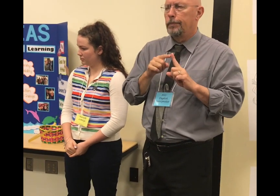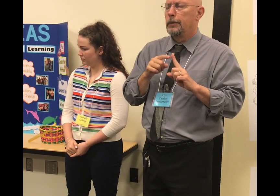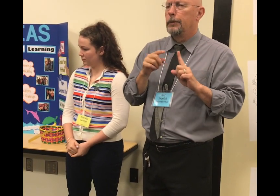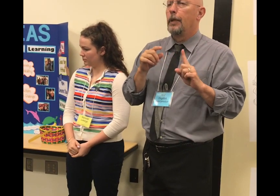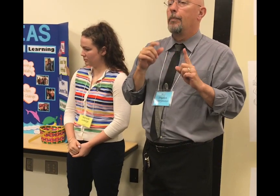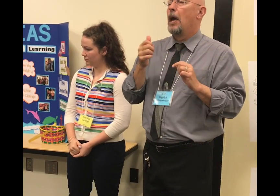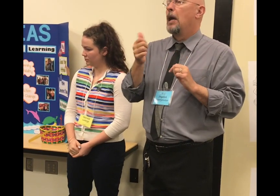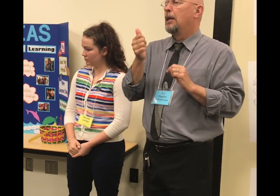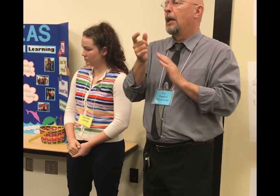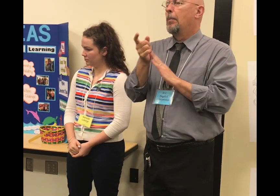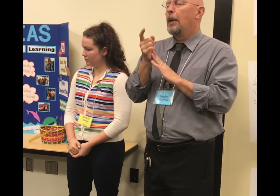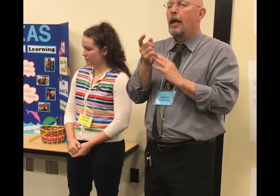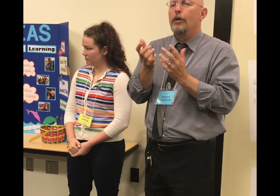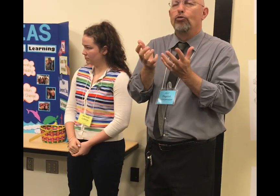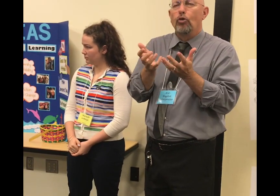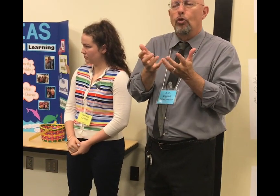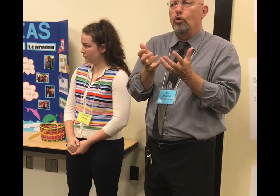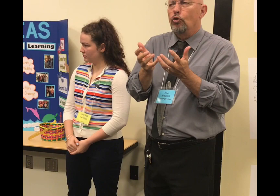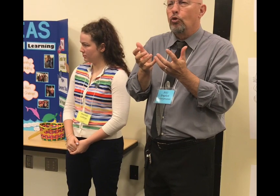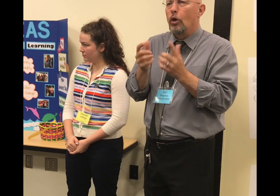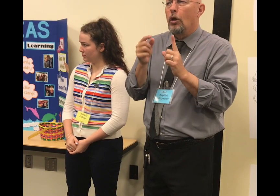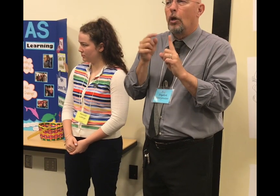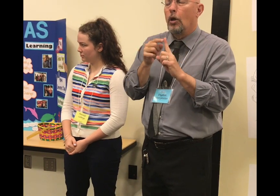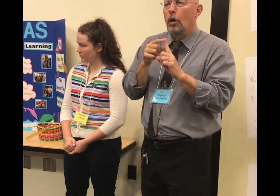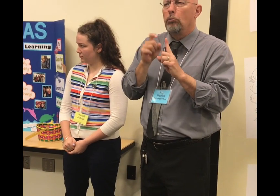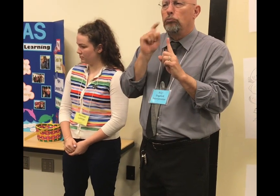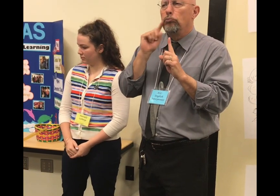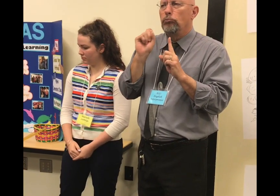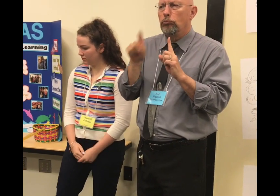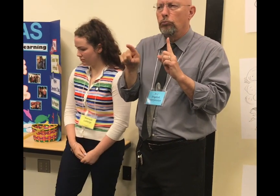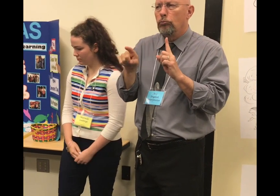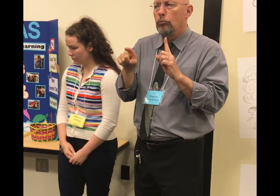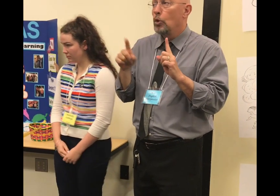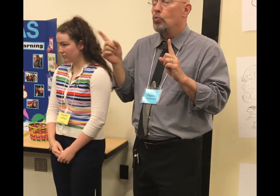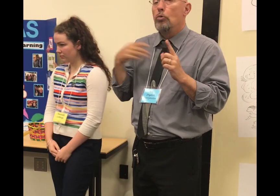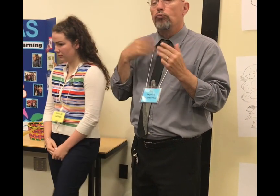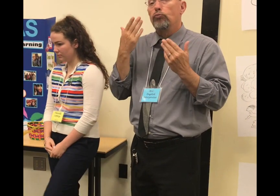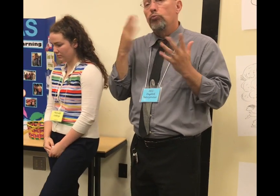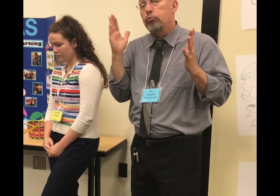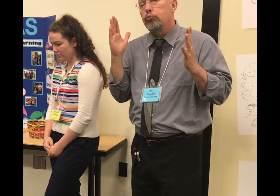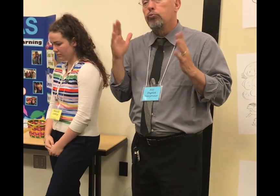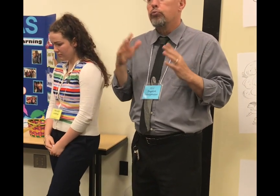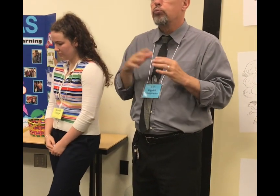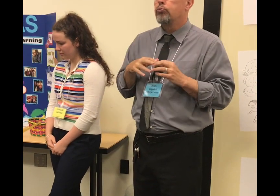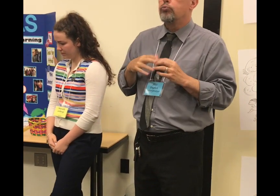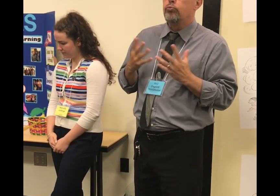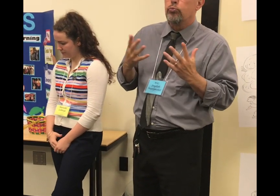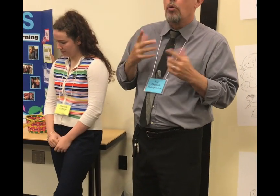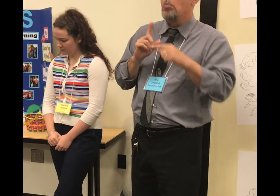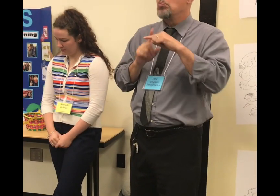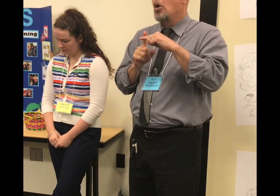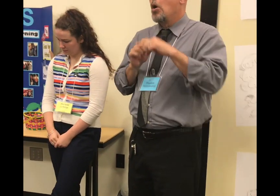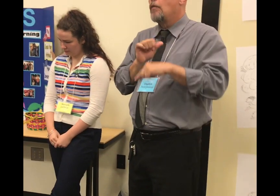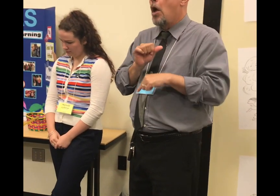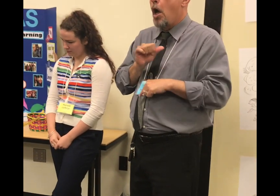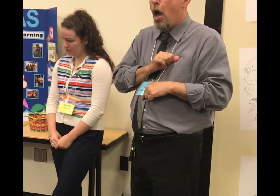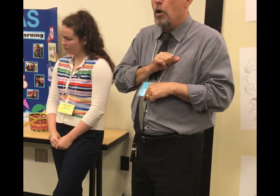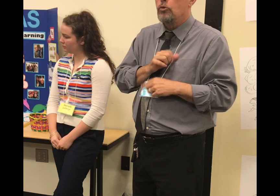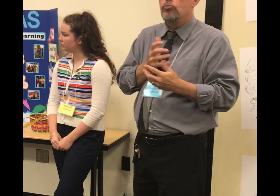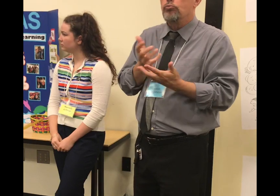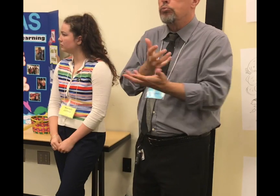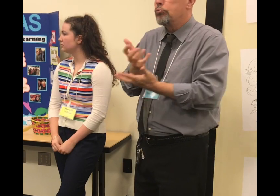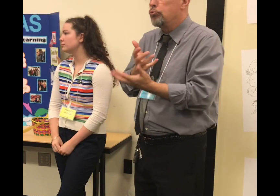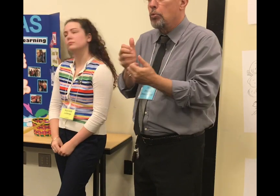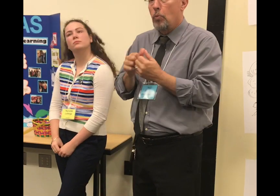10 minutes of getting to know each other, this client could tell that we were open, we had an open and positive attitude to getting to know